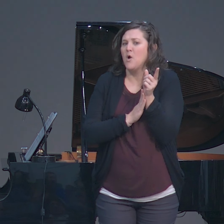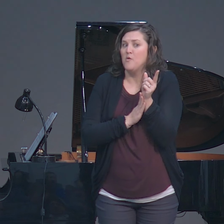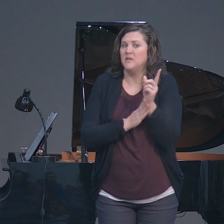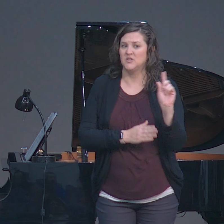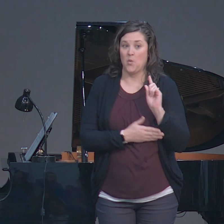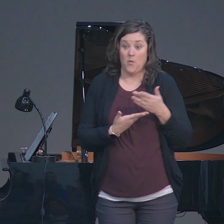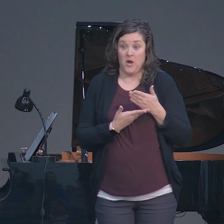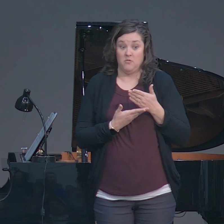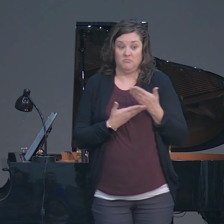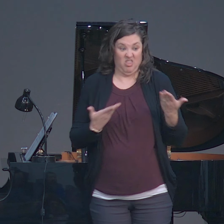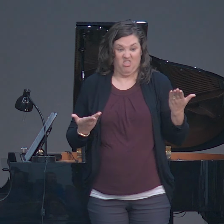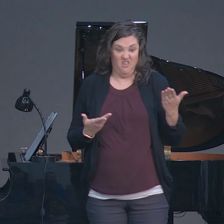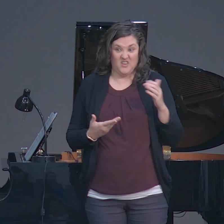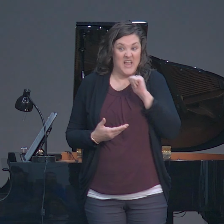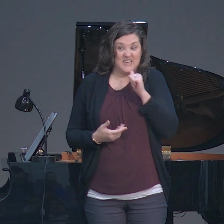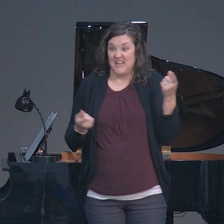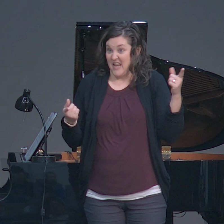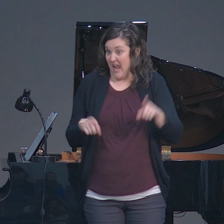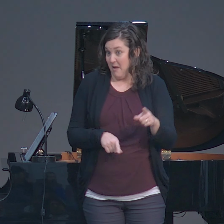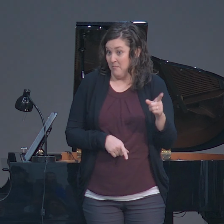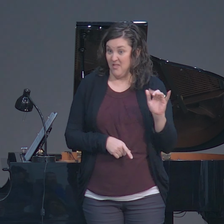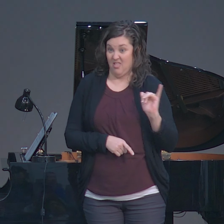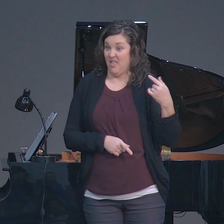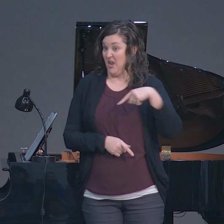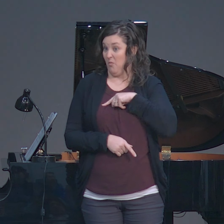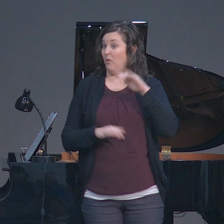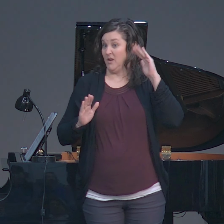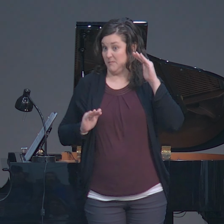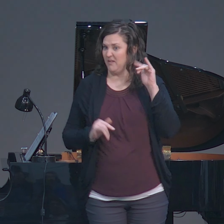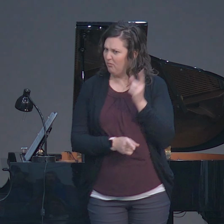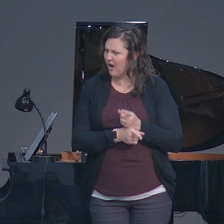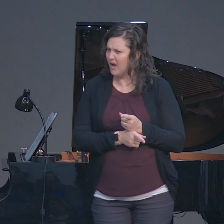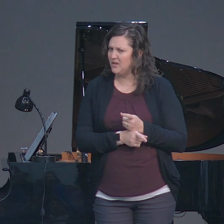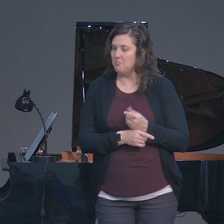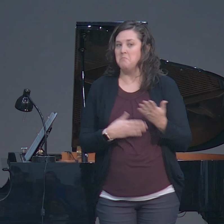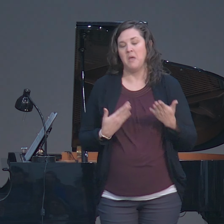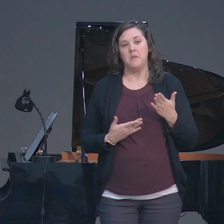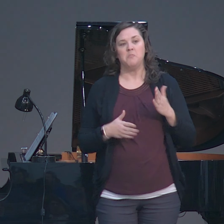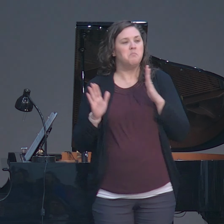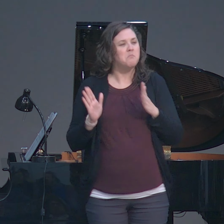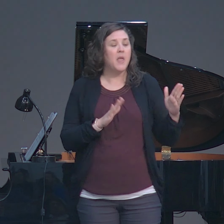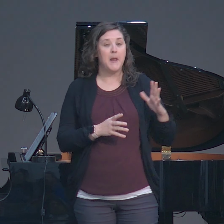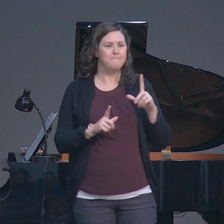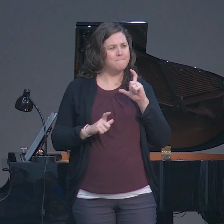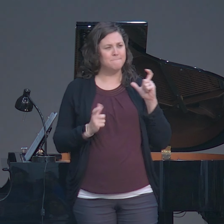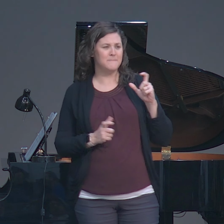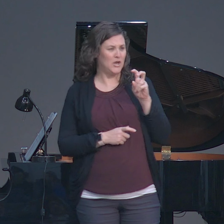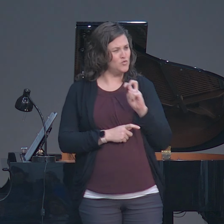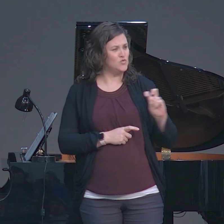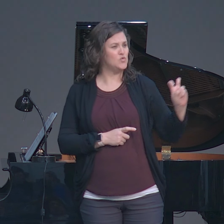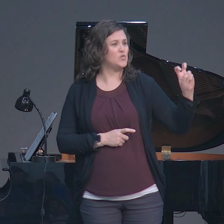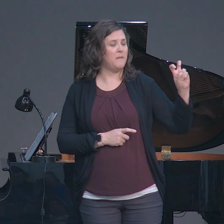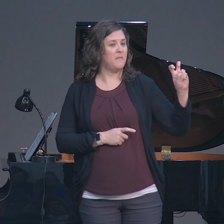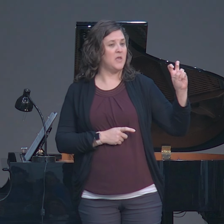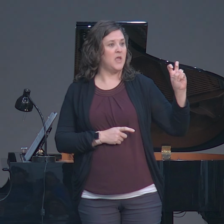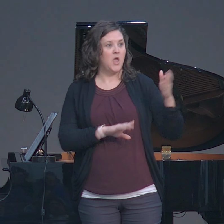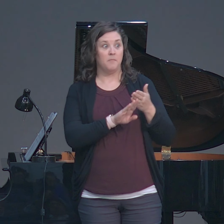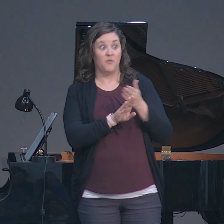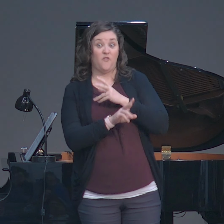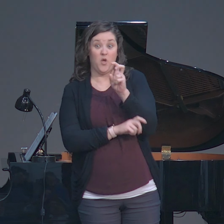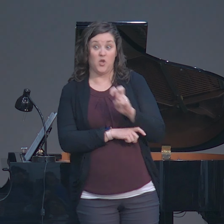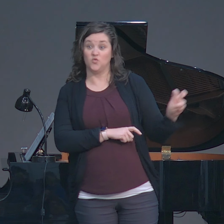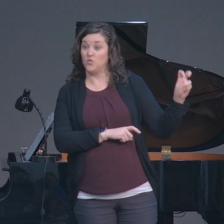did not go as we expected. Maybe you planned a big trip and the prelude to that